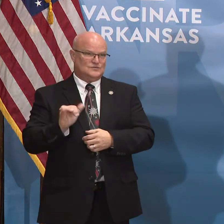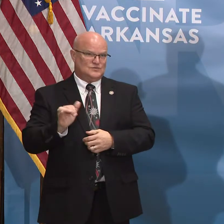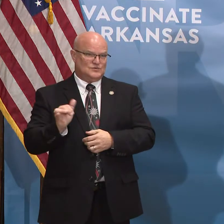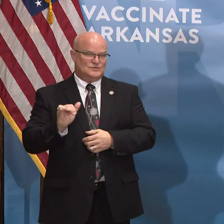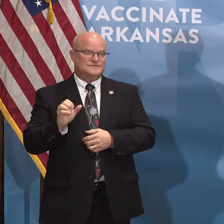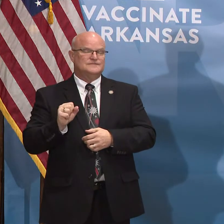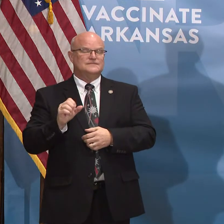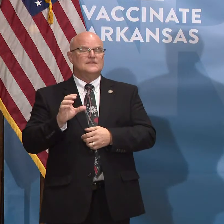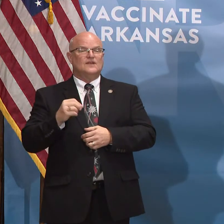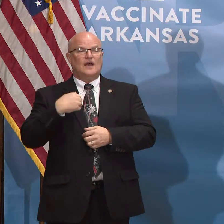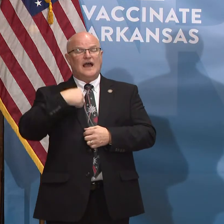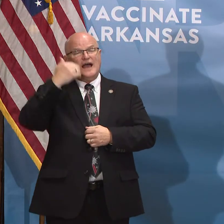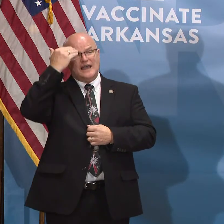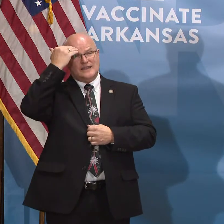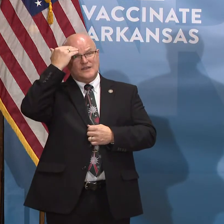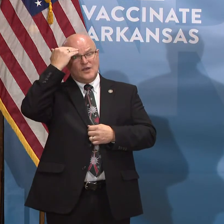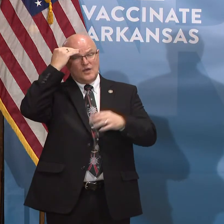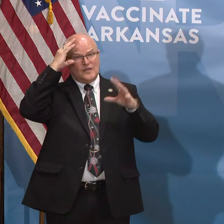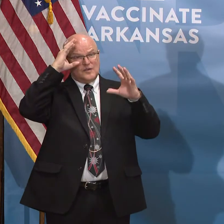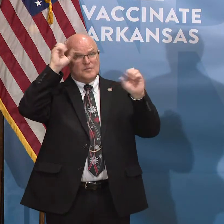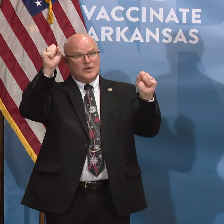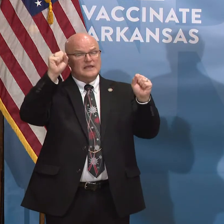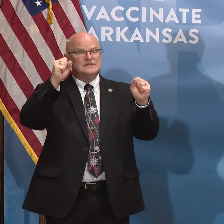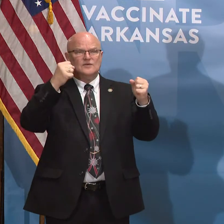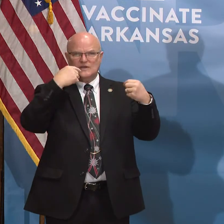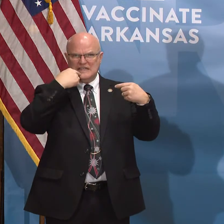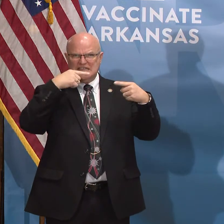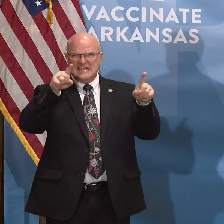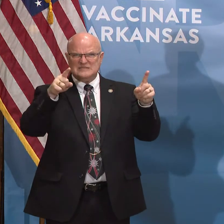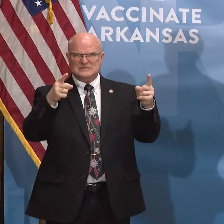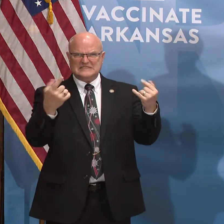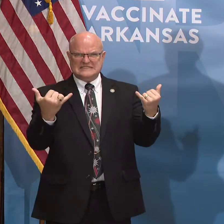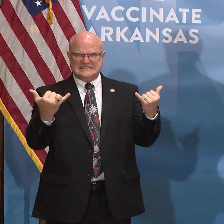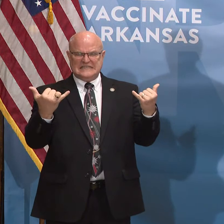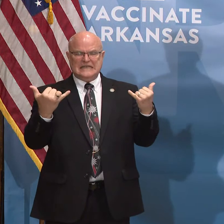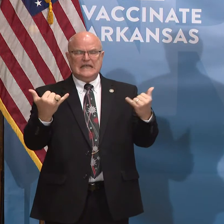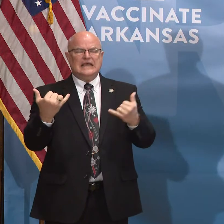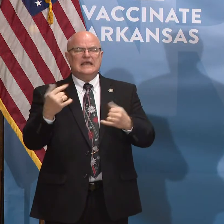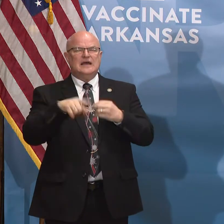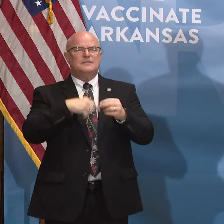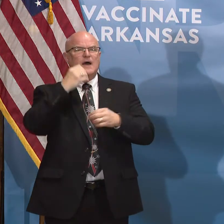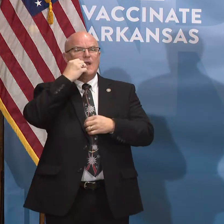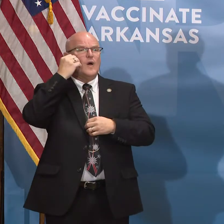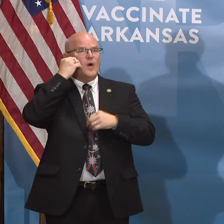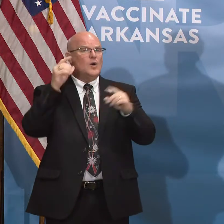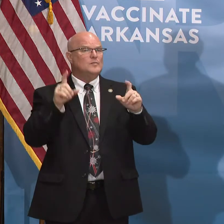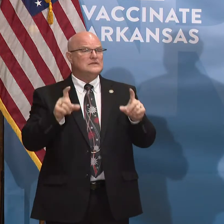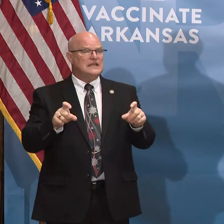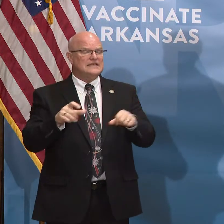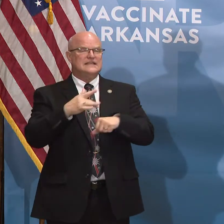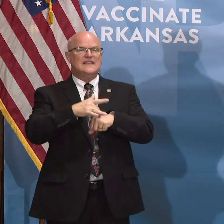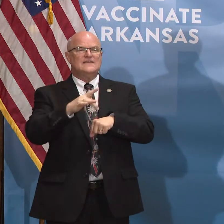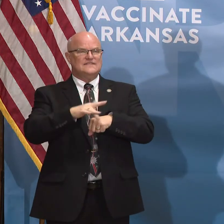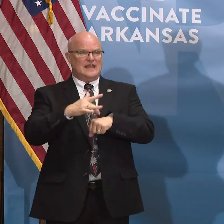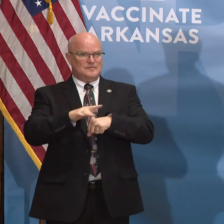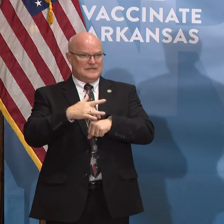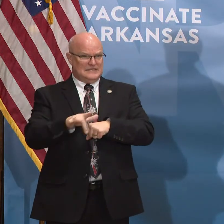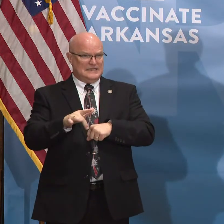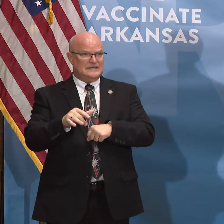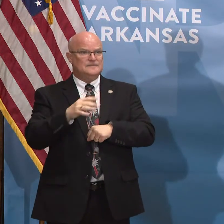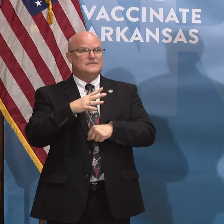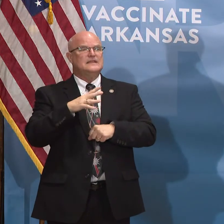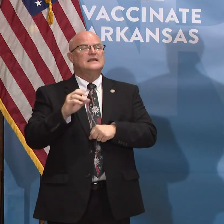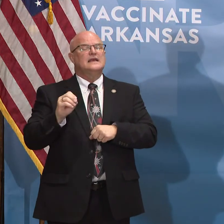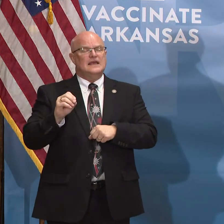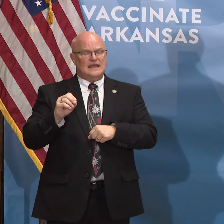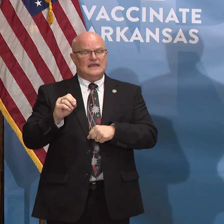so I know that the President will be making an announcement today in reference to home tests and the availability of it,